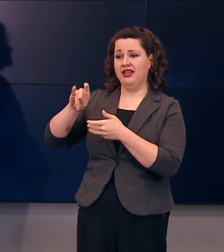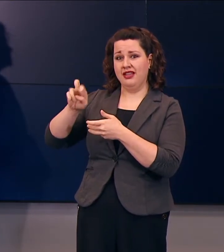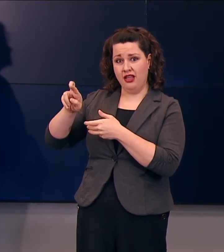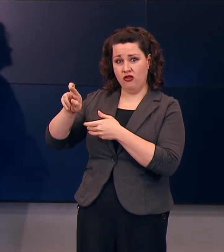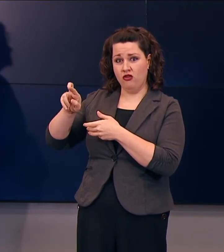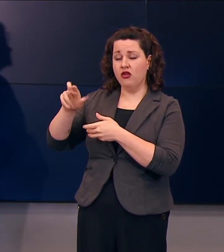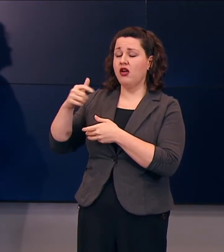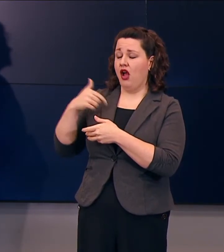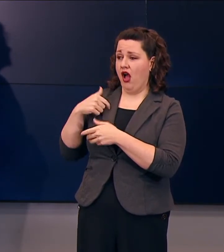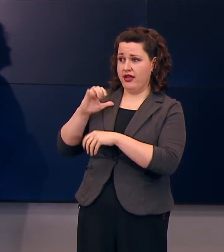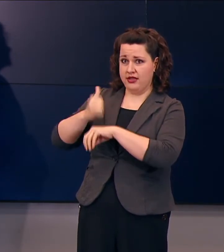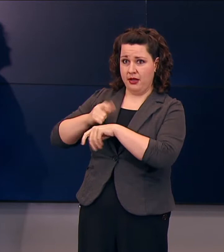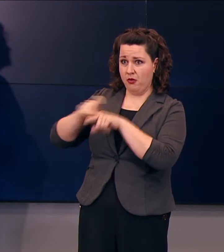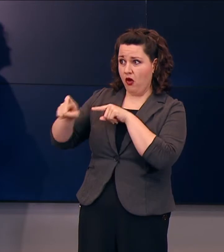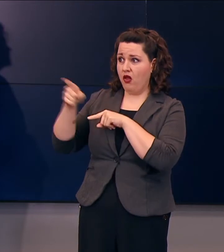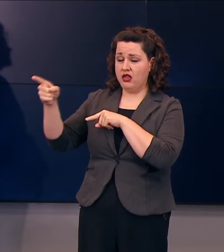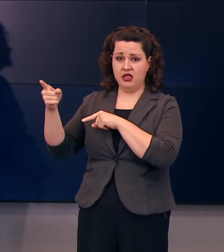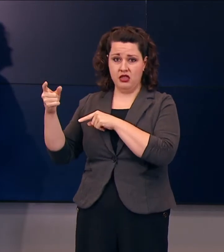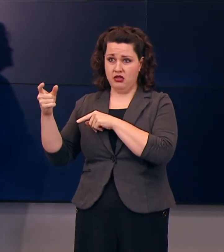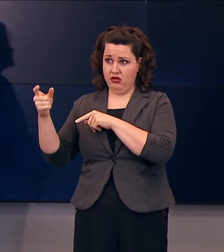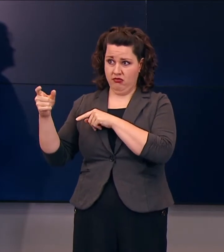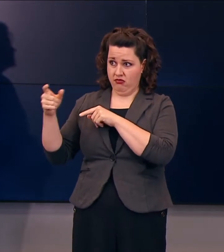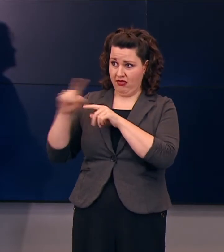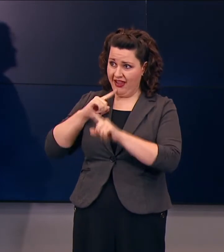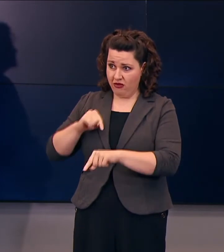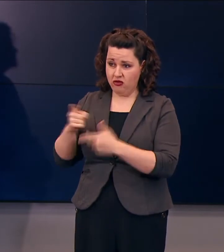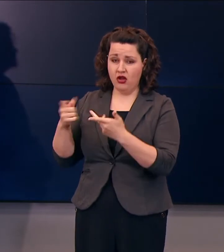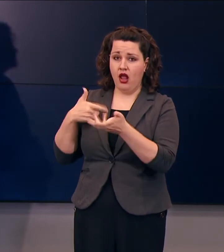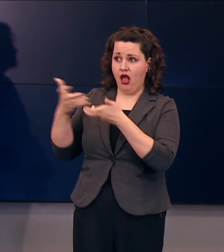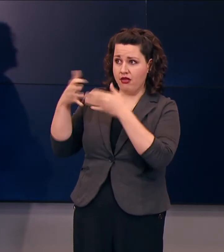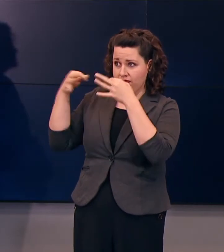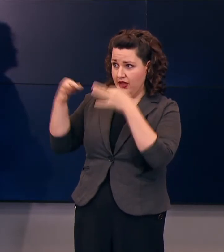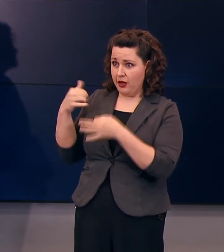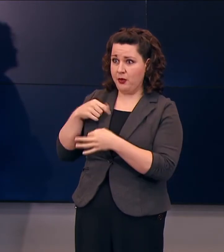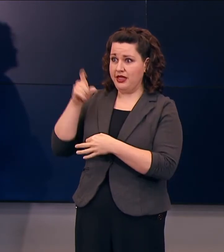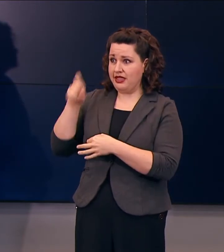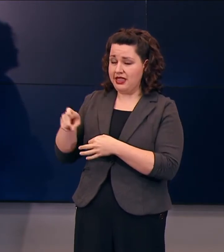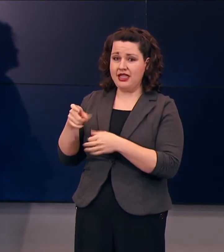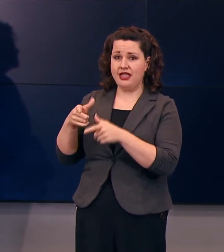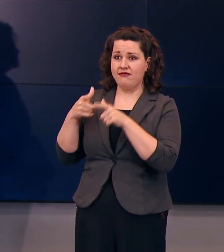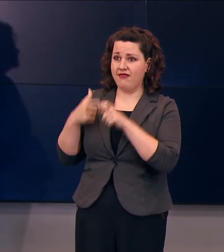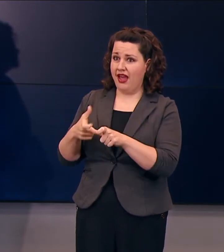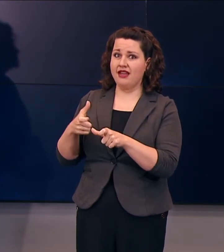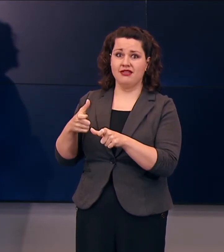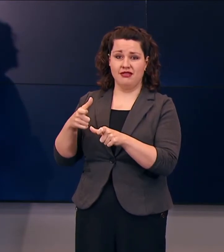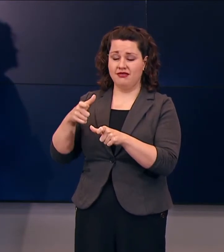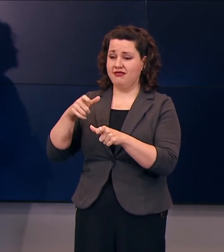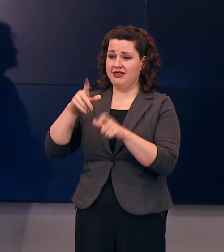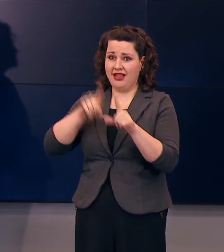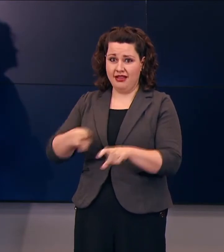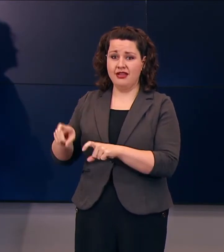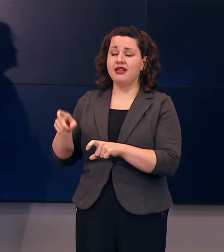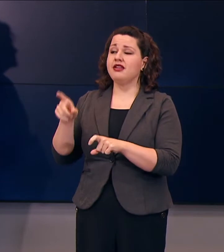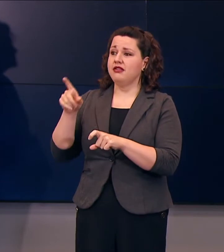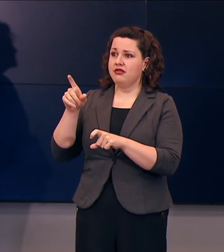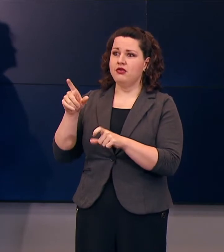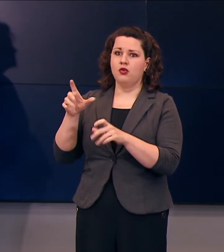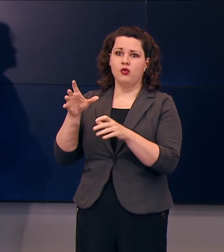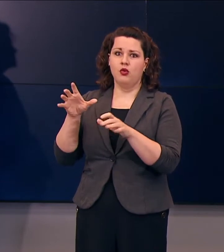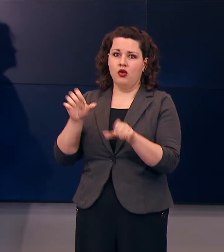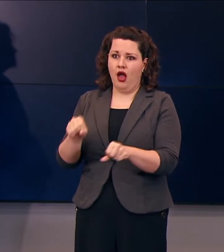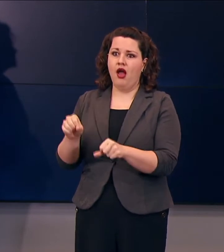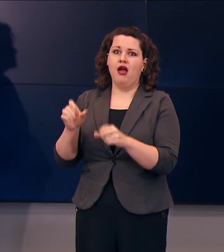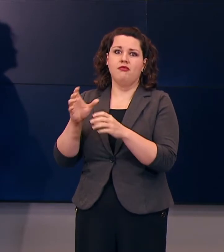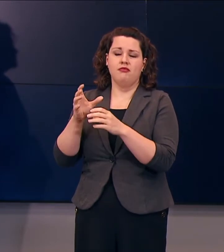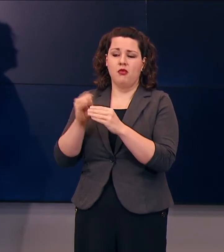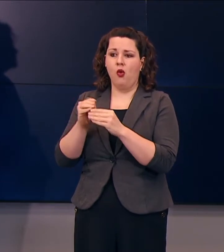up a call. He got on the call with me. I walked through what the need was. We needed some rapid testing. We were able to get additional swabs, machines,